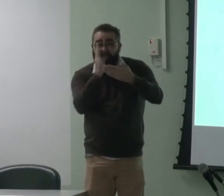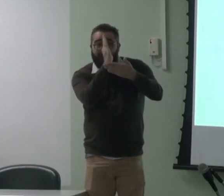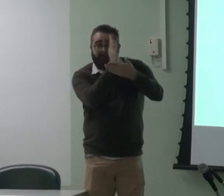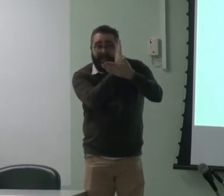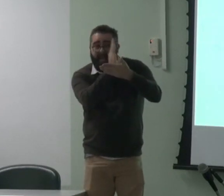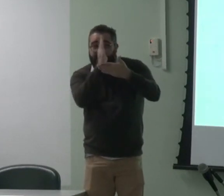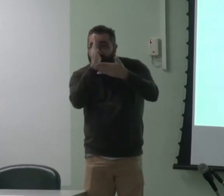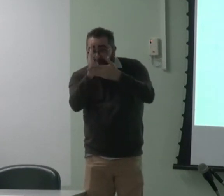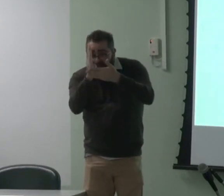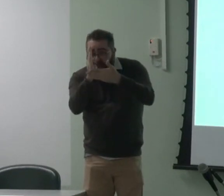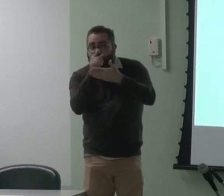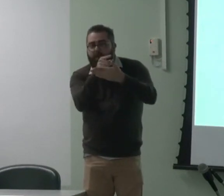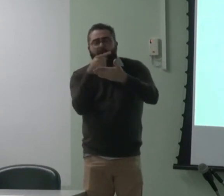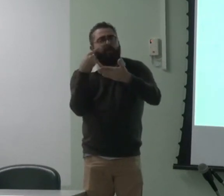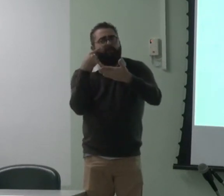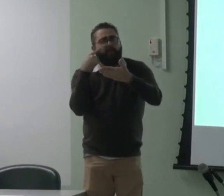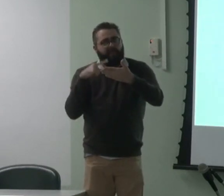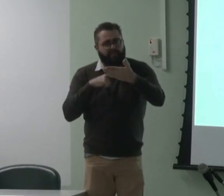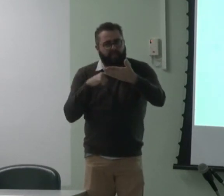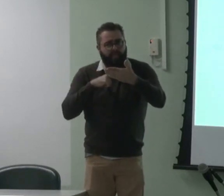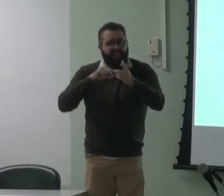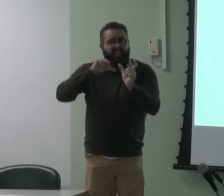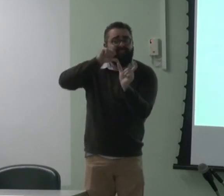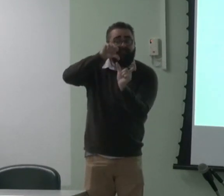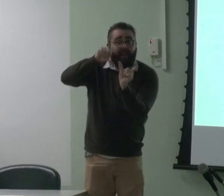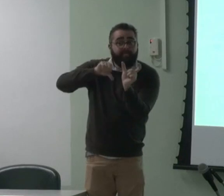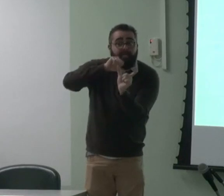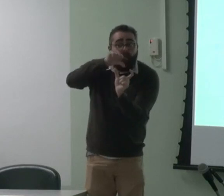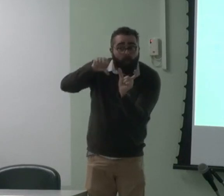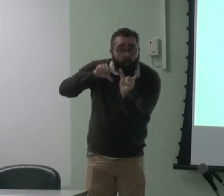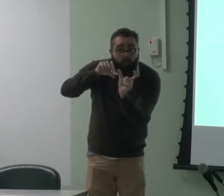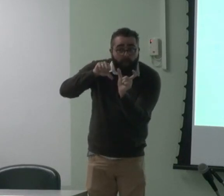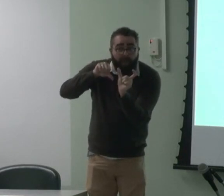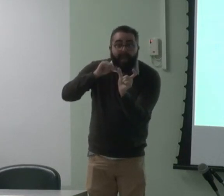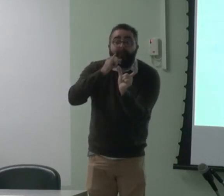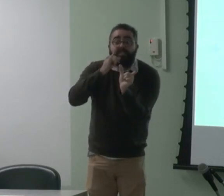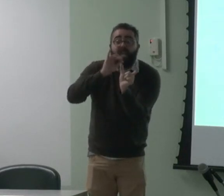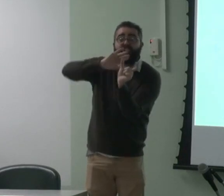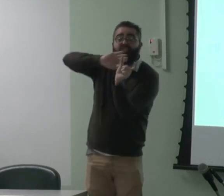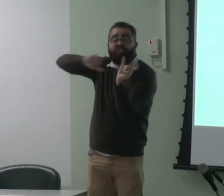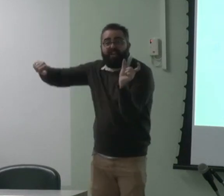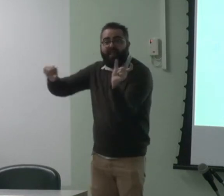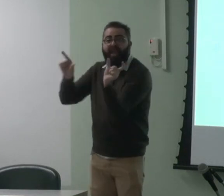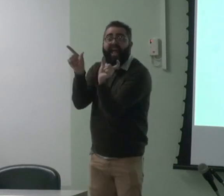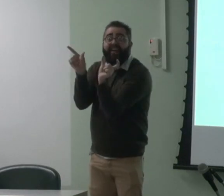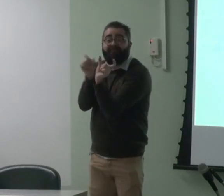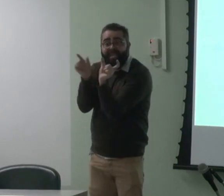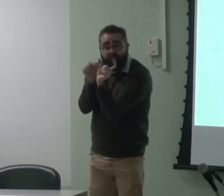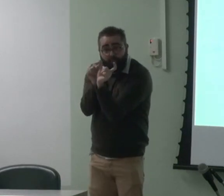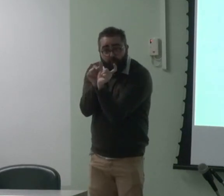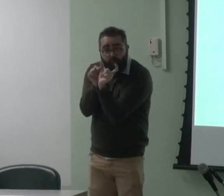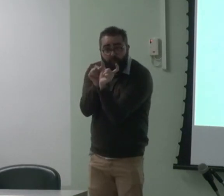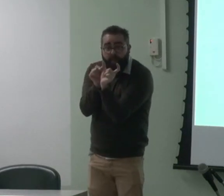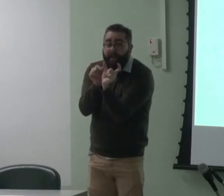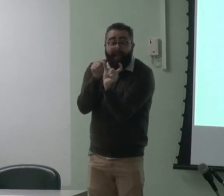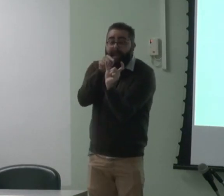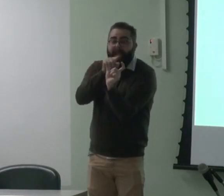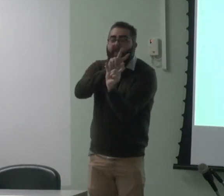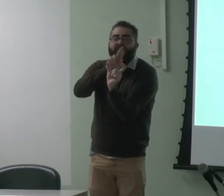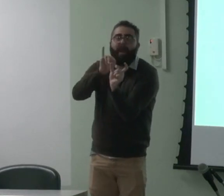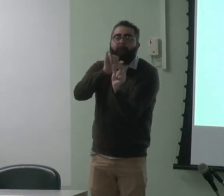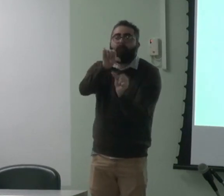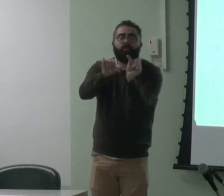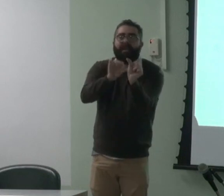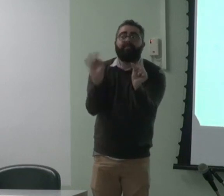inflectional information and a polysemic item does not change inflection